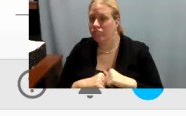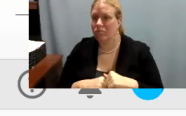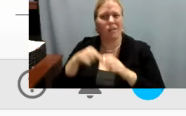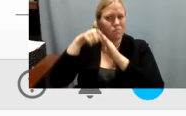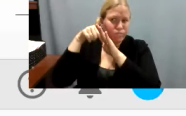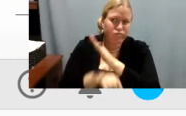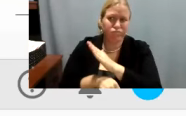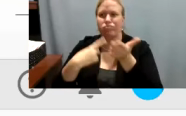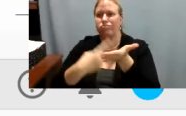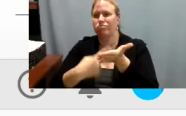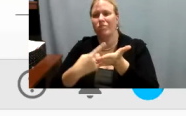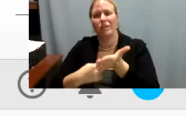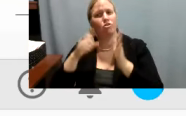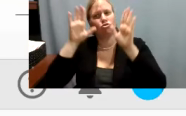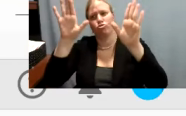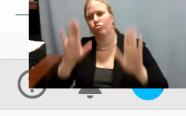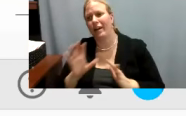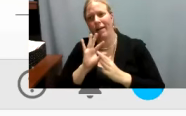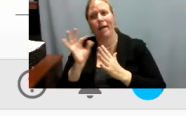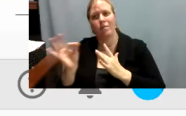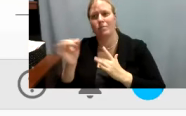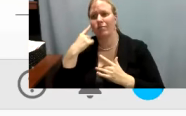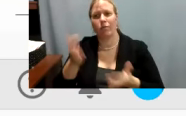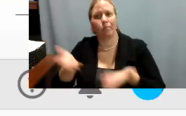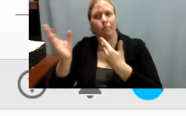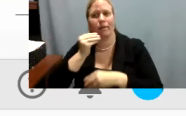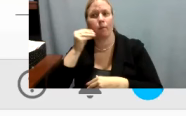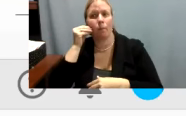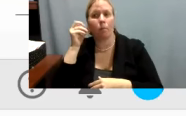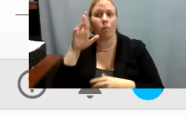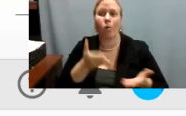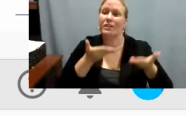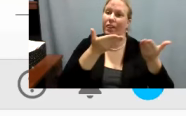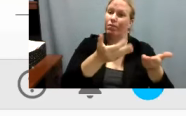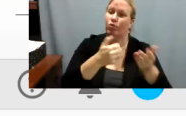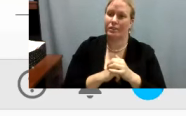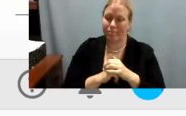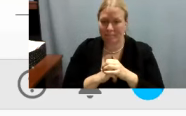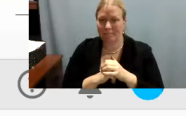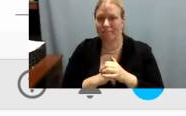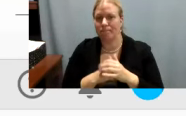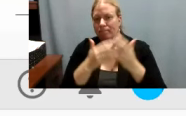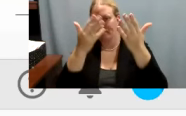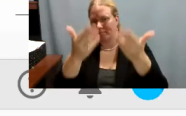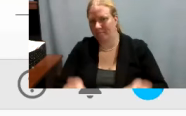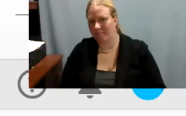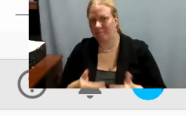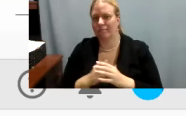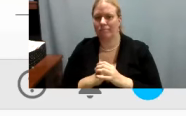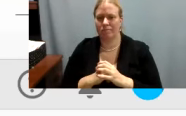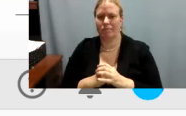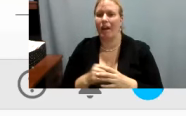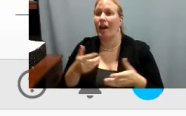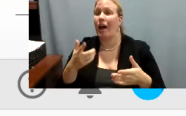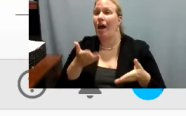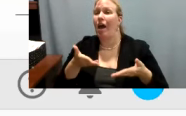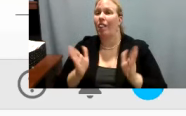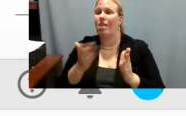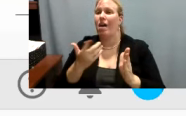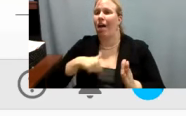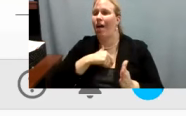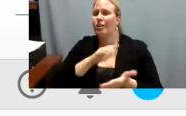take home or delivery option is available to you so you'll see these posters um all with the tagline that says let us cook for you